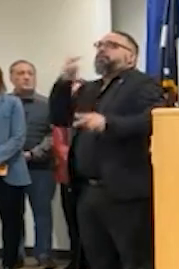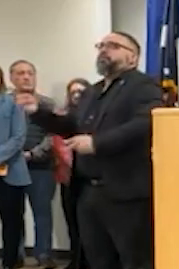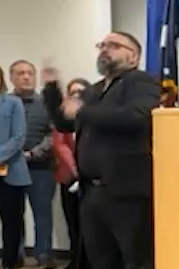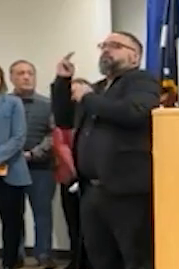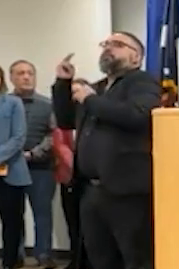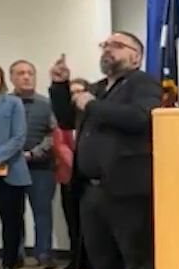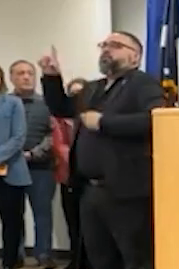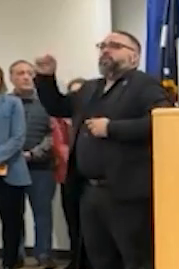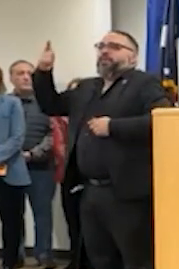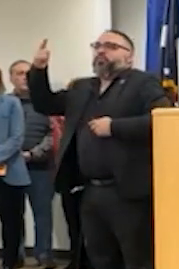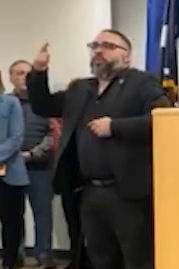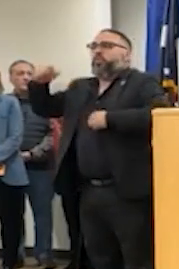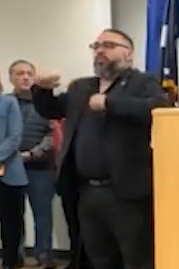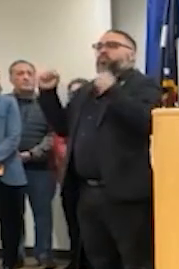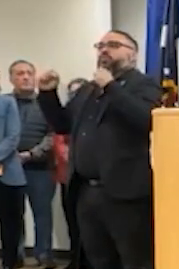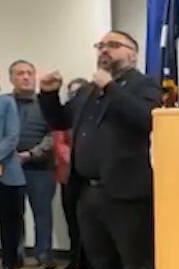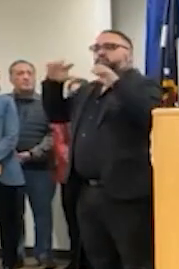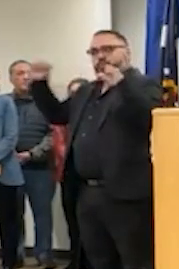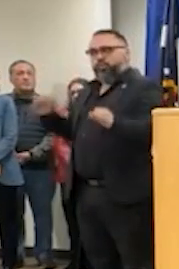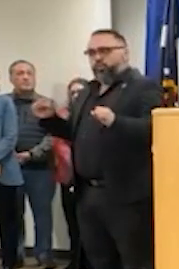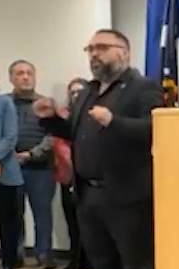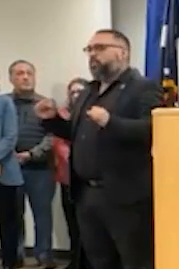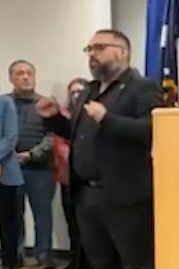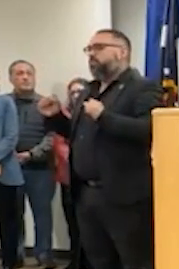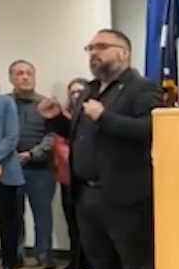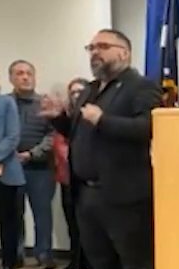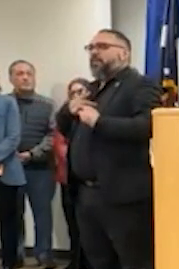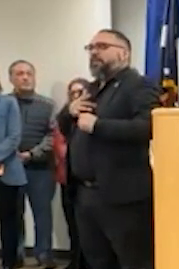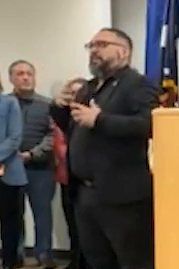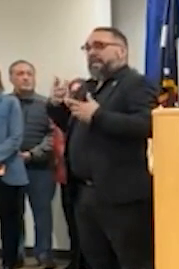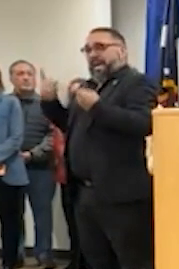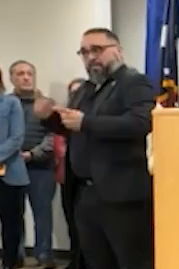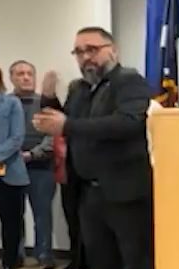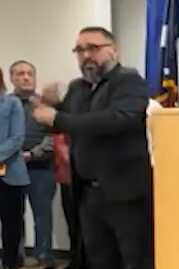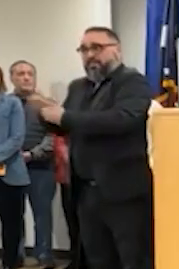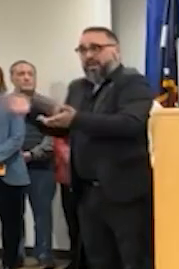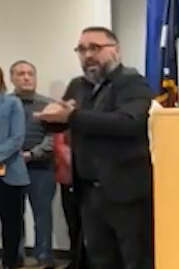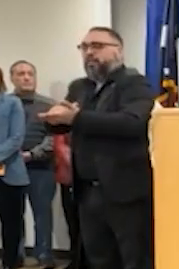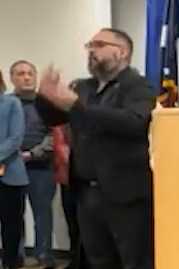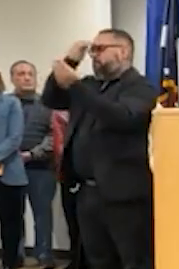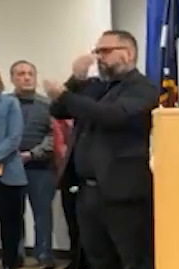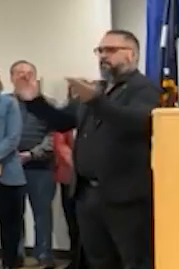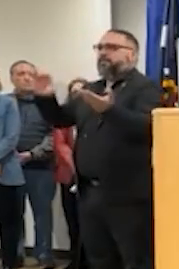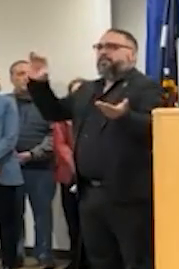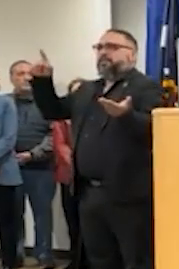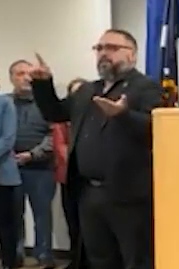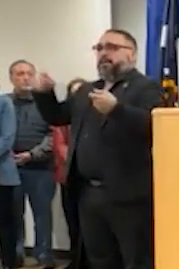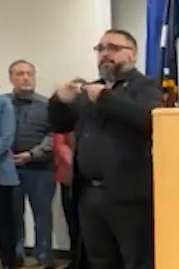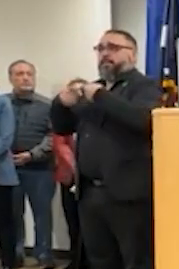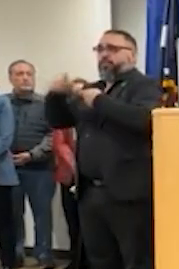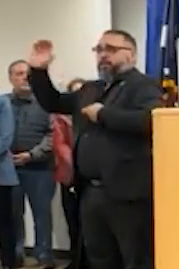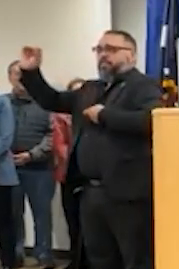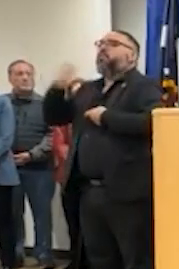Uri when events like this happen. Let me just reiterate to our community, CPS Energy is prepared.